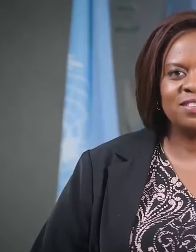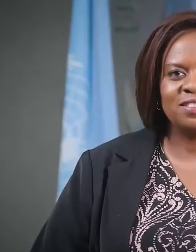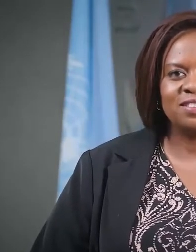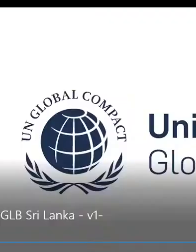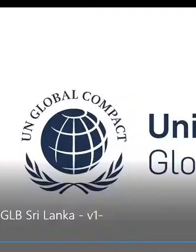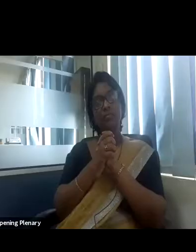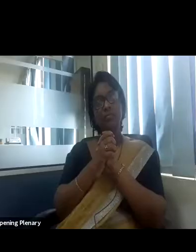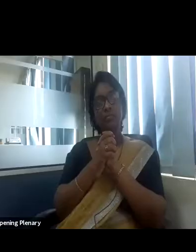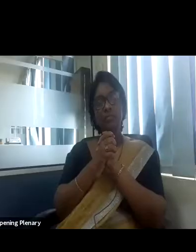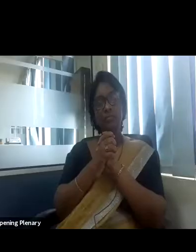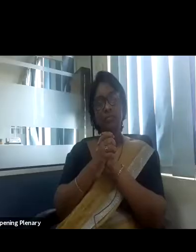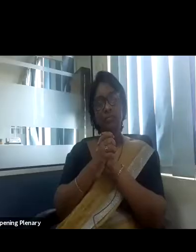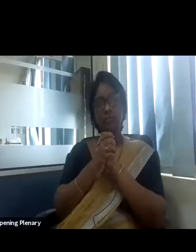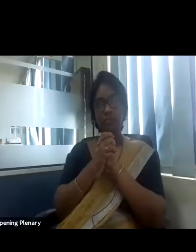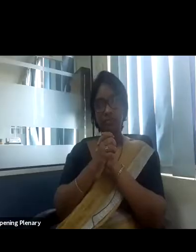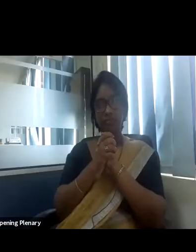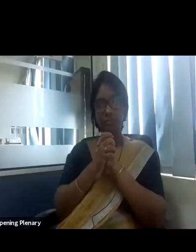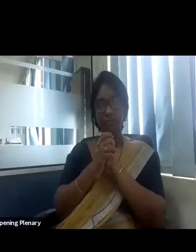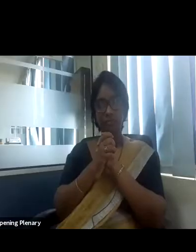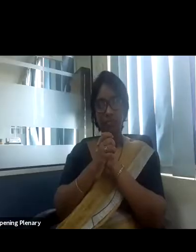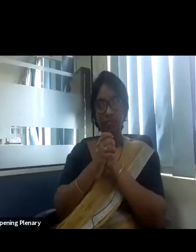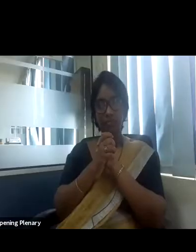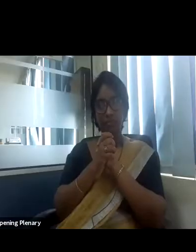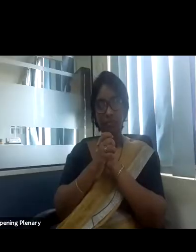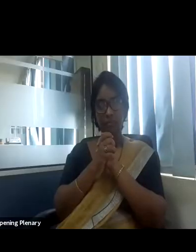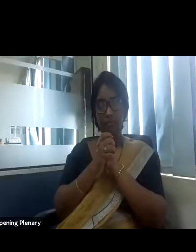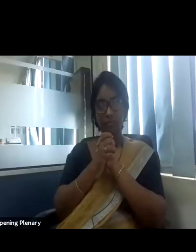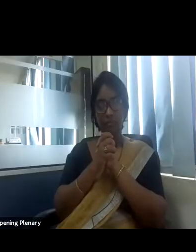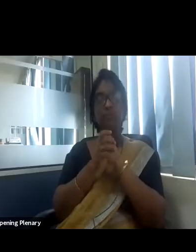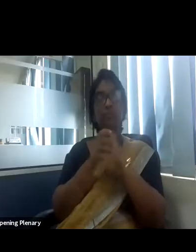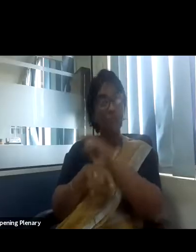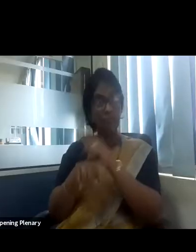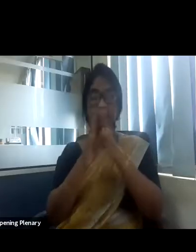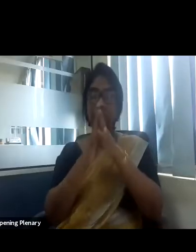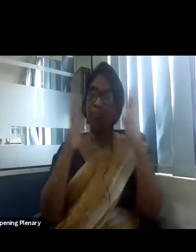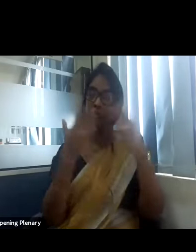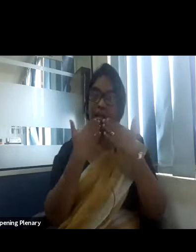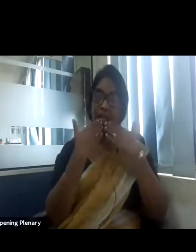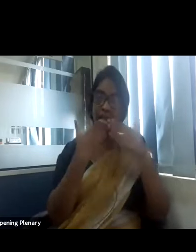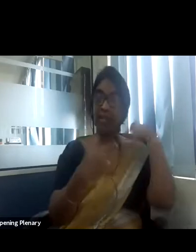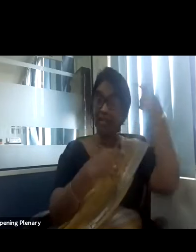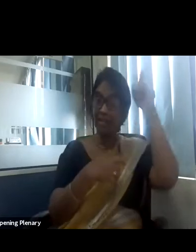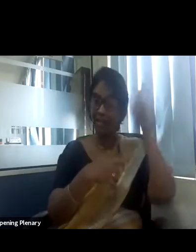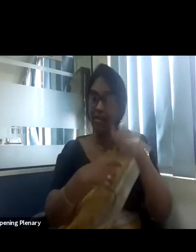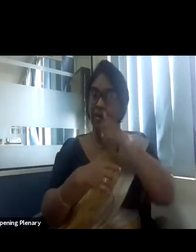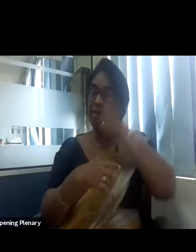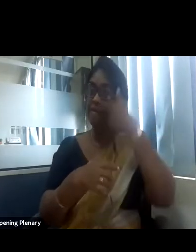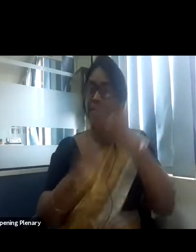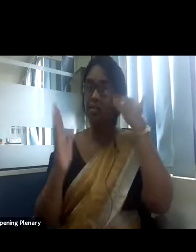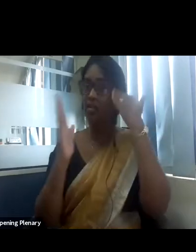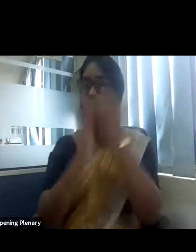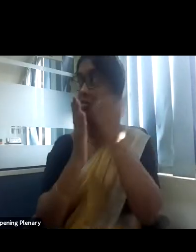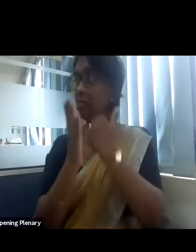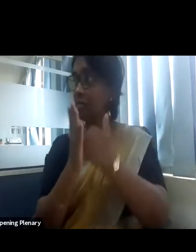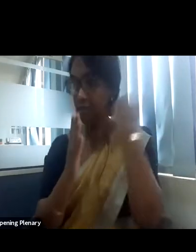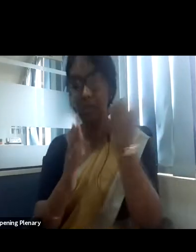much. Thank you, Ms. Sando Jambo, for your encouraging remarks. Next, we will hear from Ms. Hannah Singer,